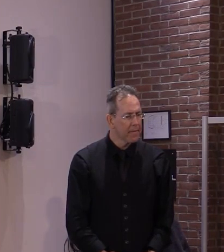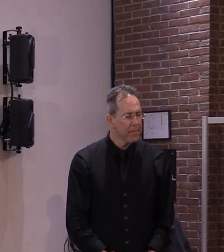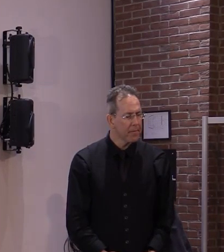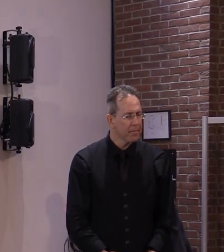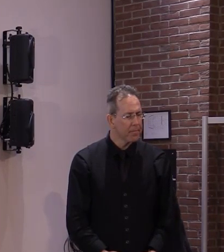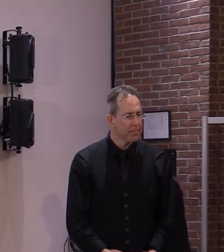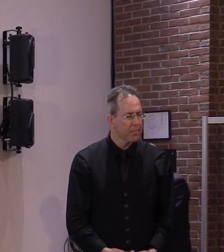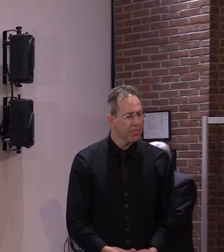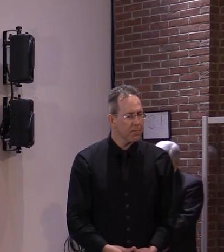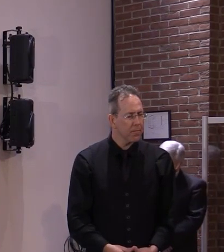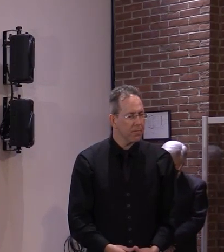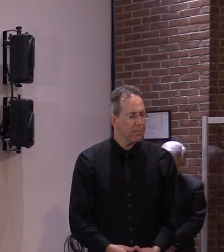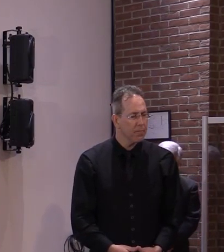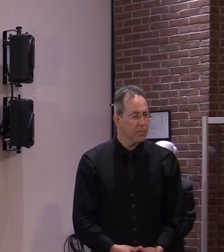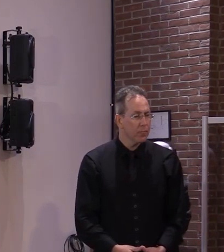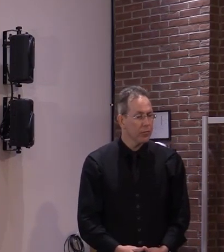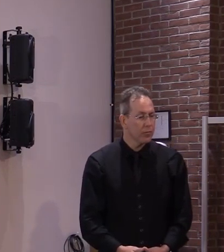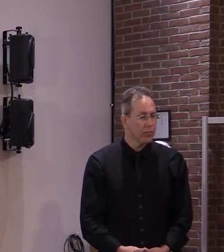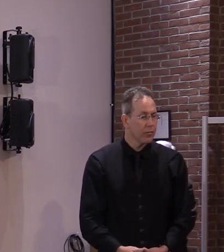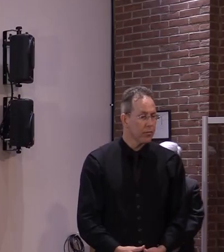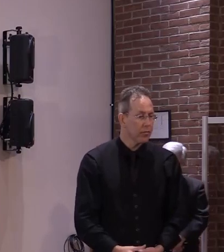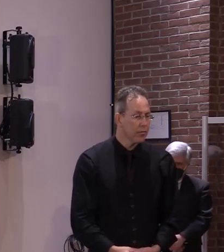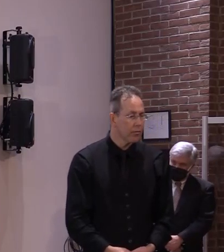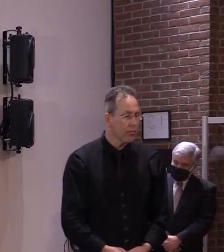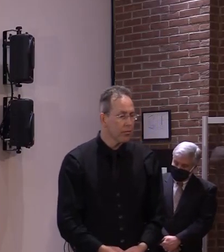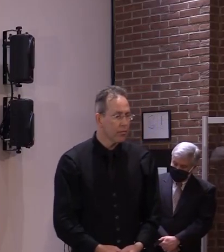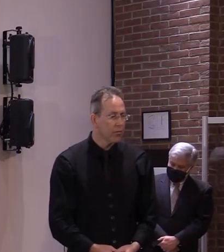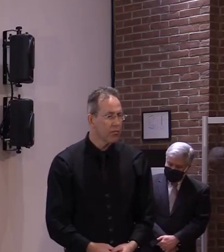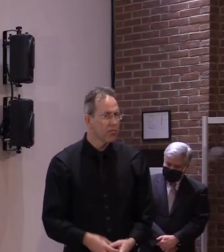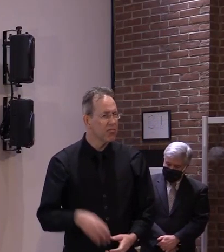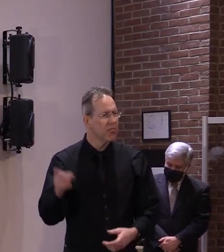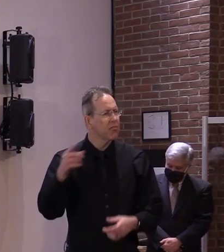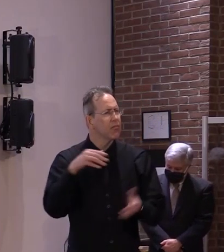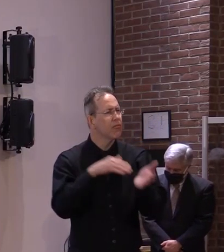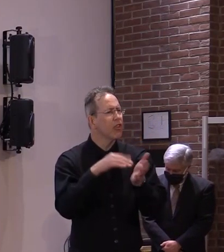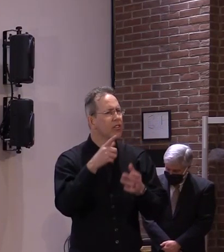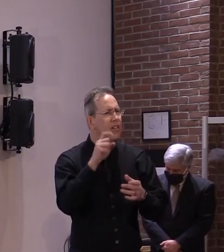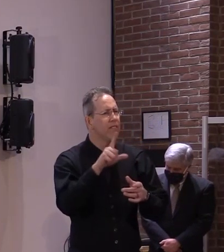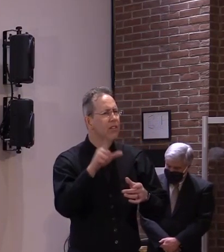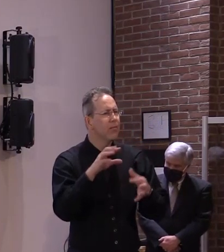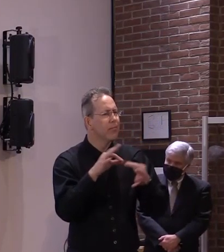has been delayed? Might it still be coming, or